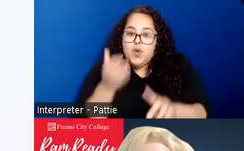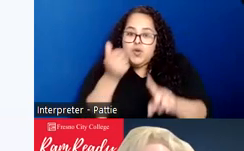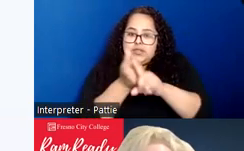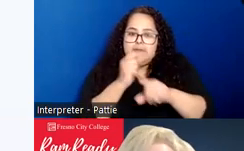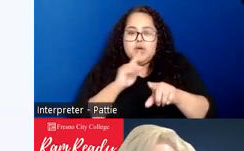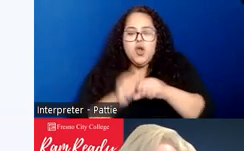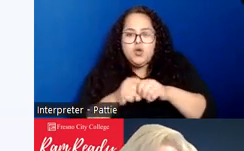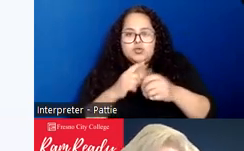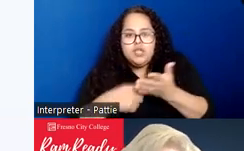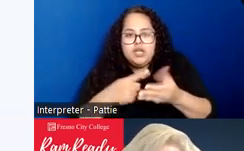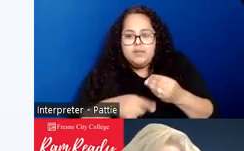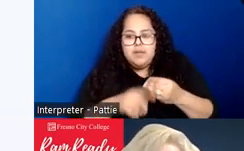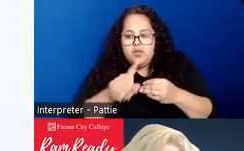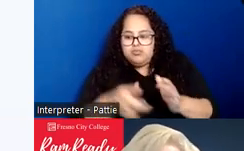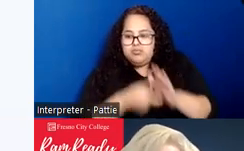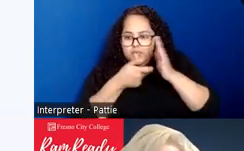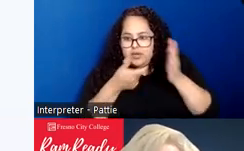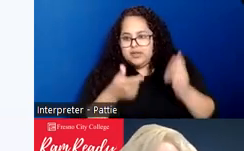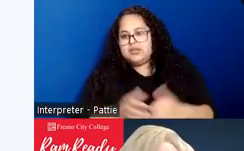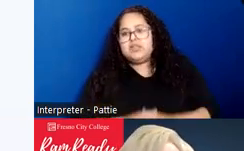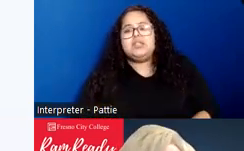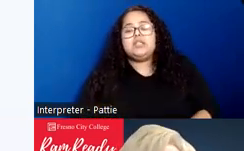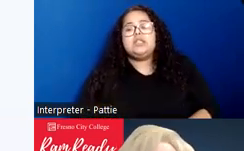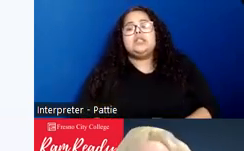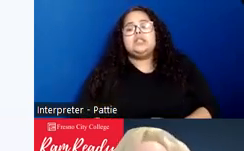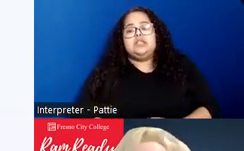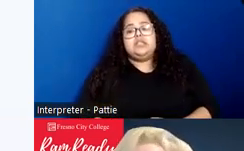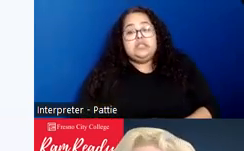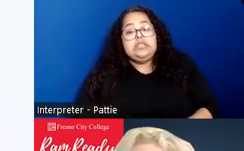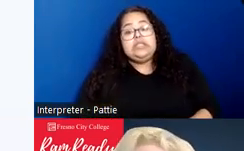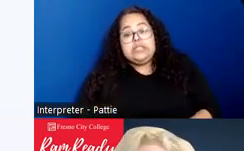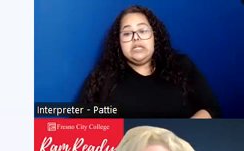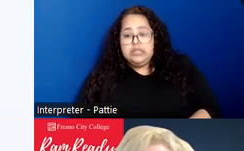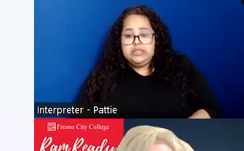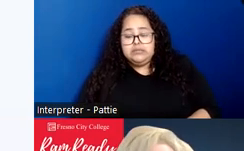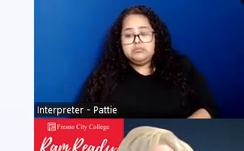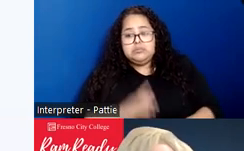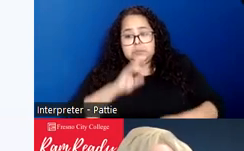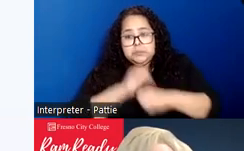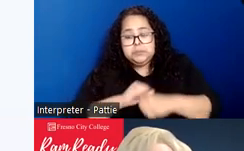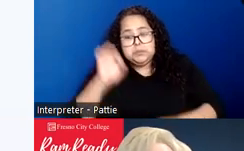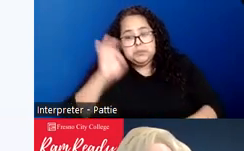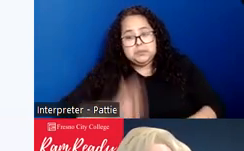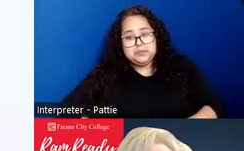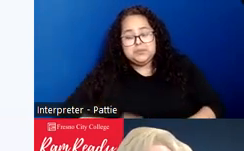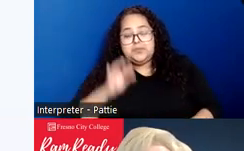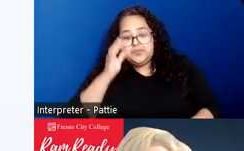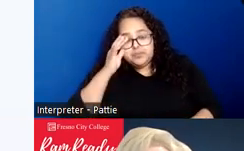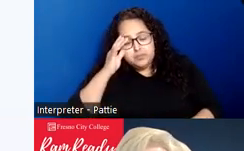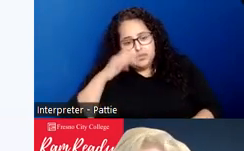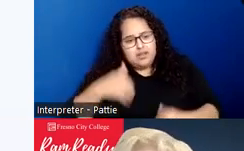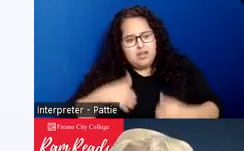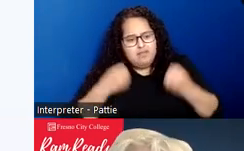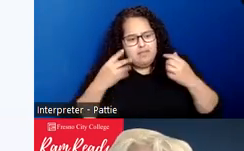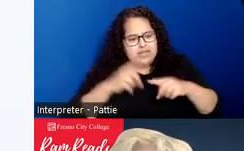over that with you, it's a blah, blah, blah, blah. It helps out quite a bit. We have many different